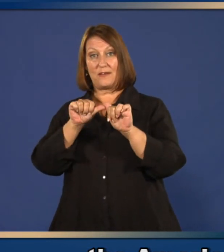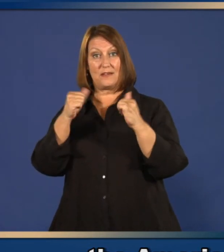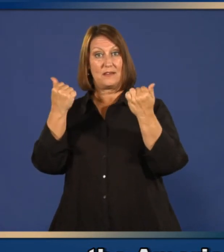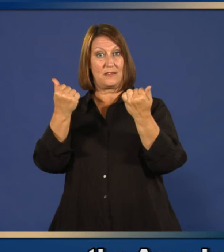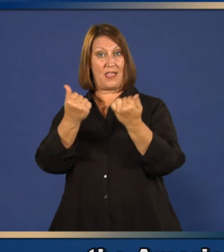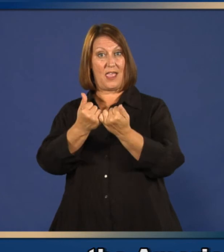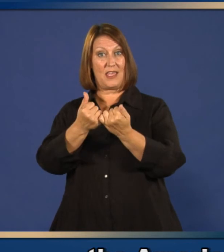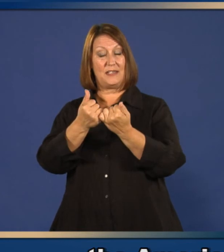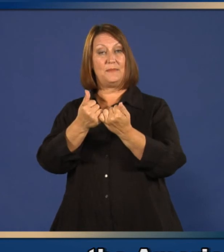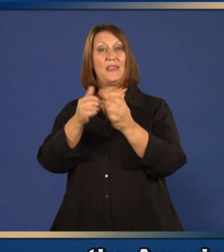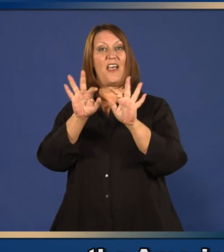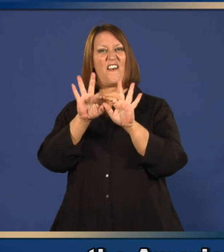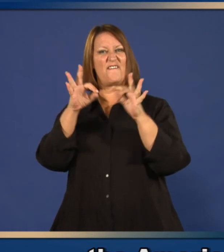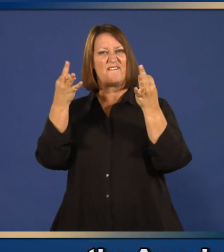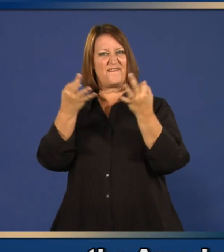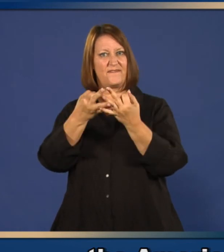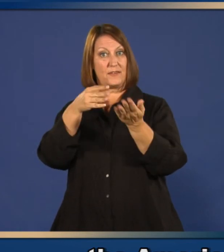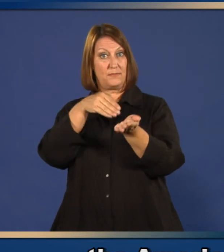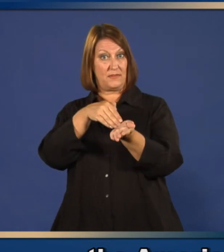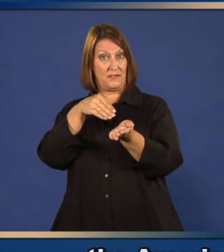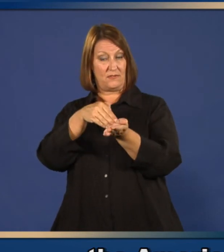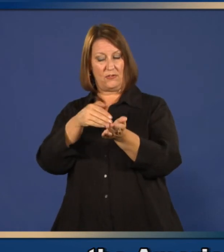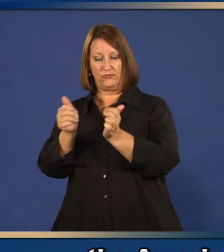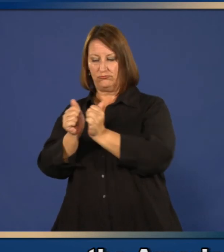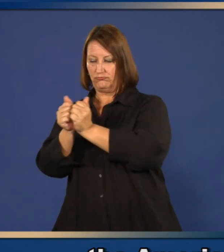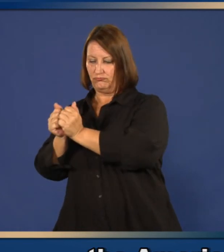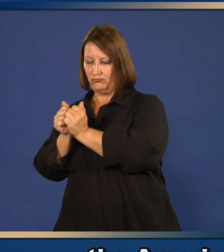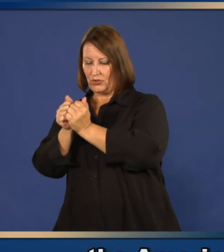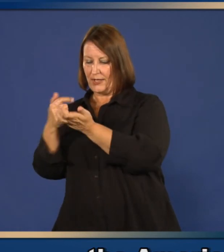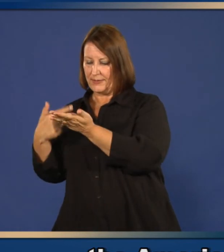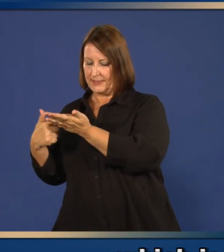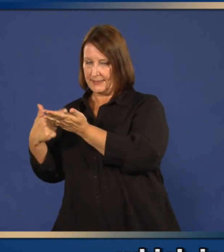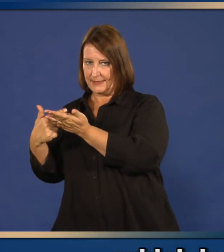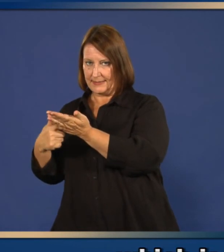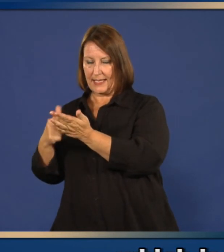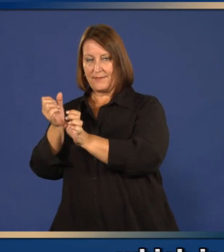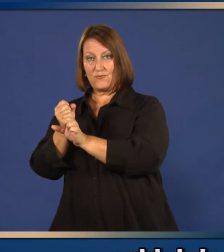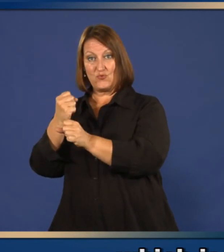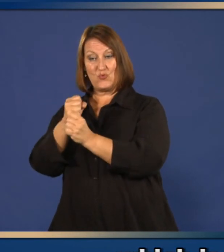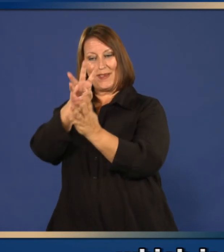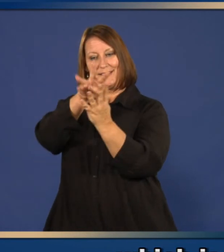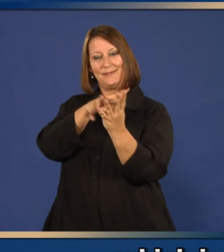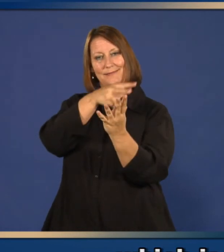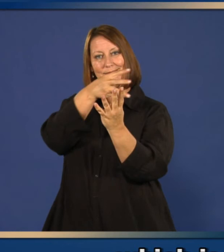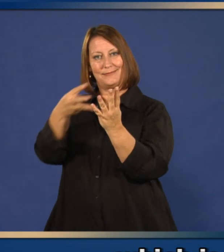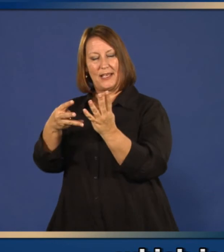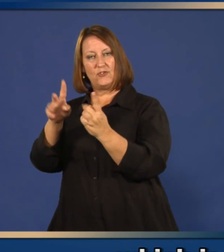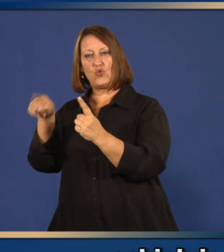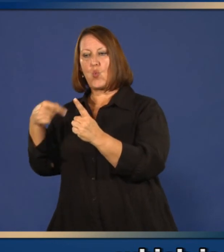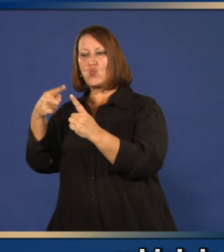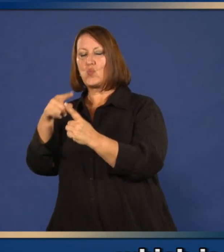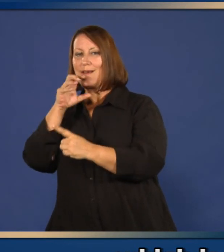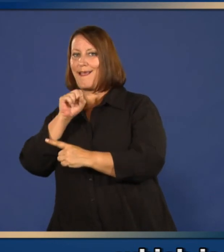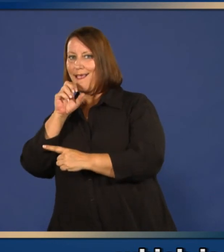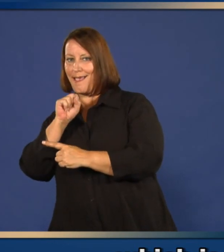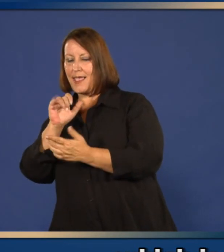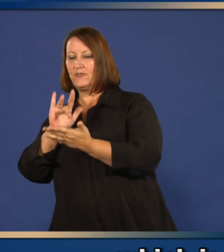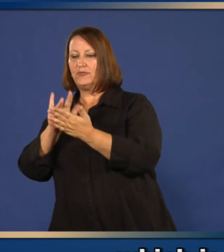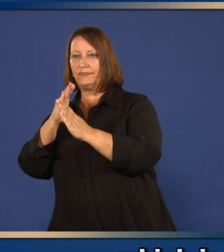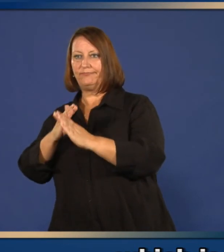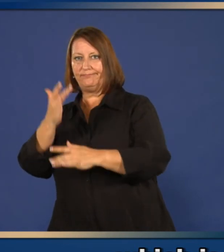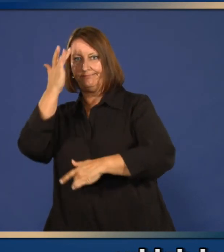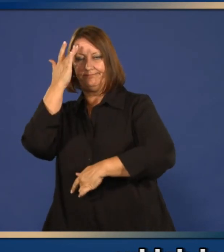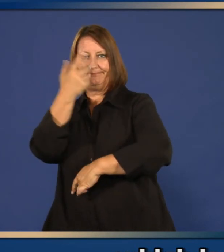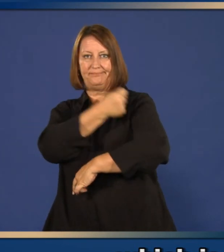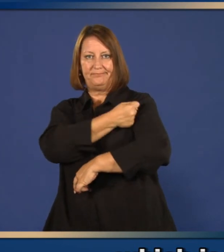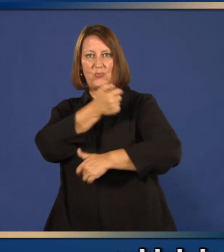and the American Academy of Family Physicians, which is designed by experts to ensure